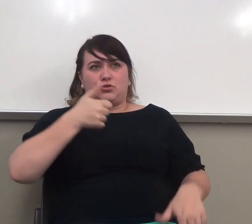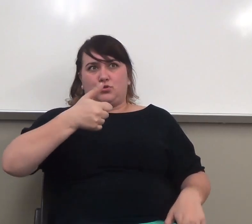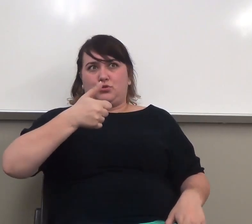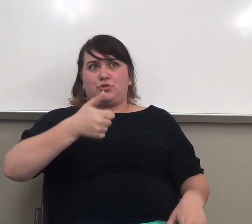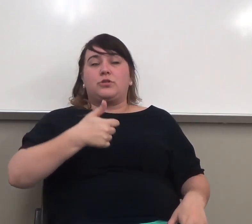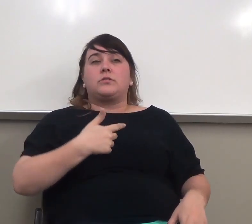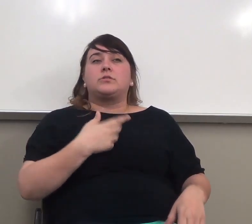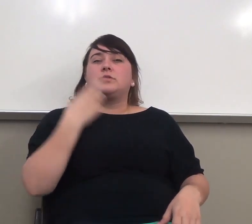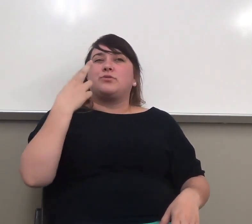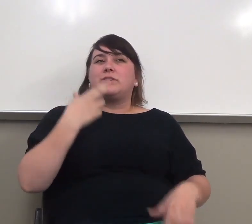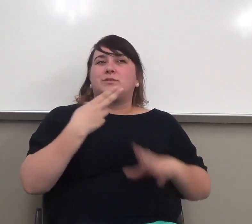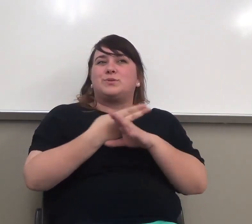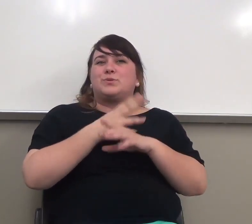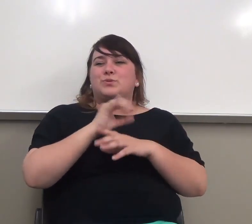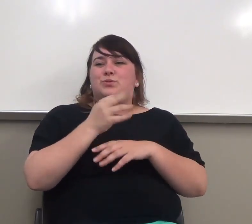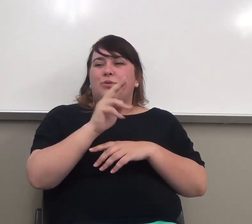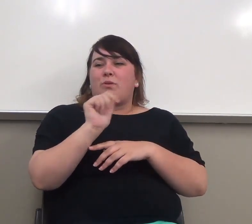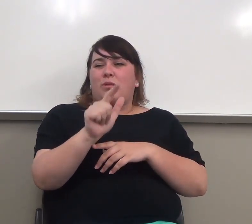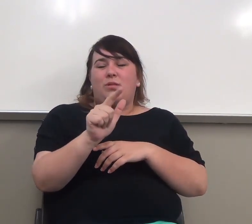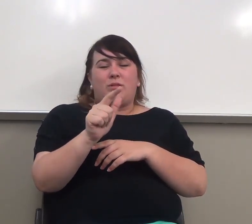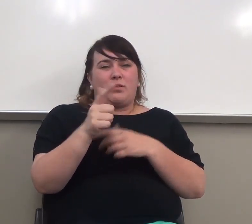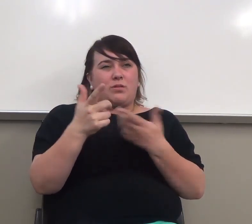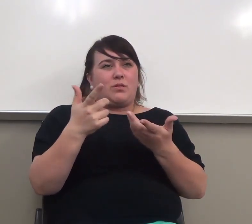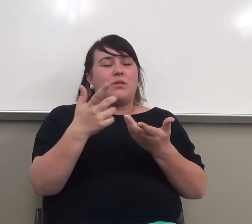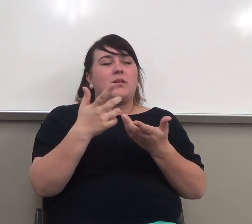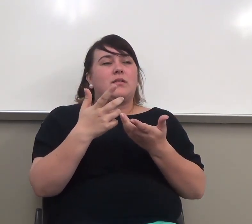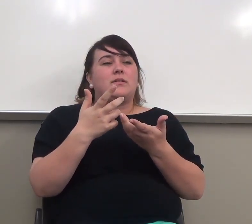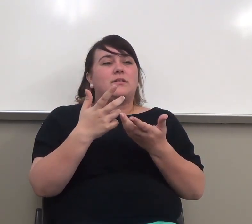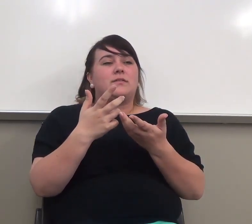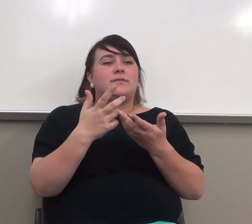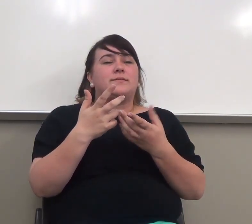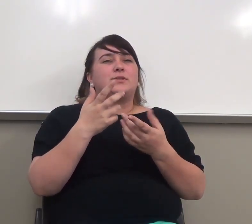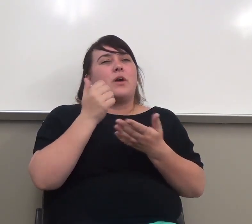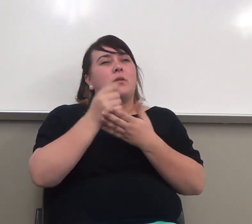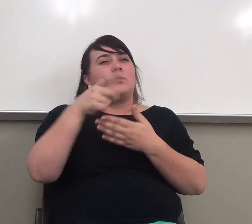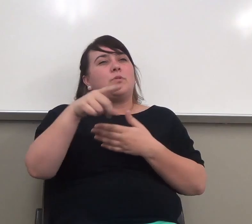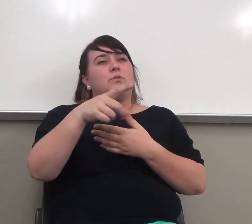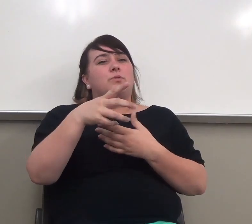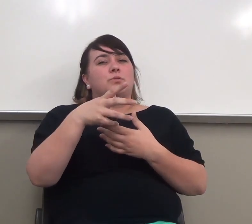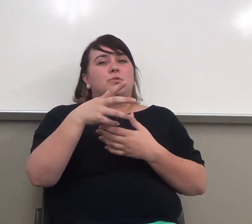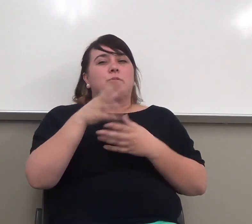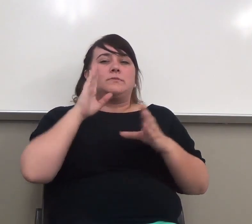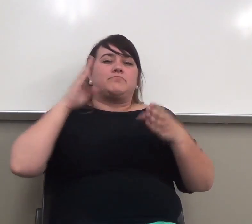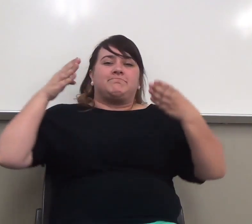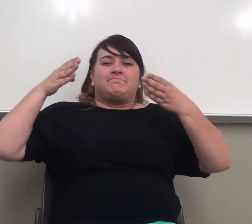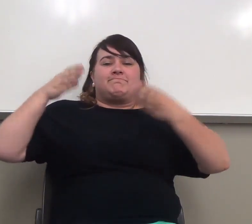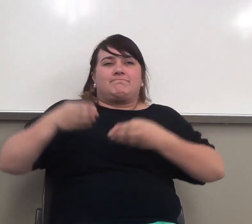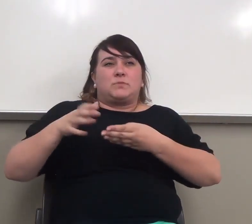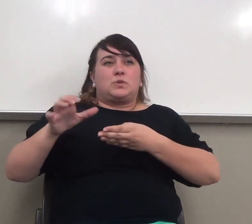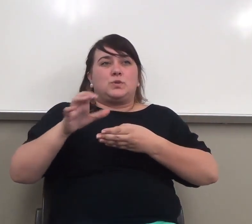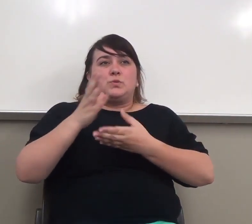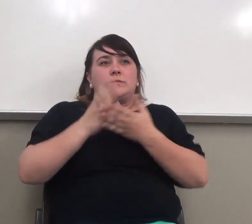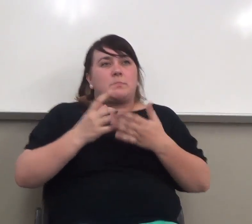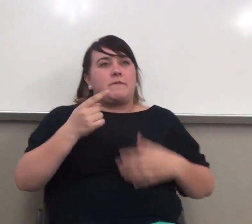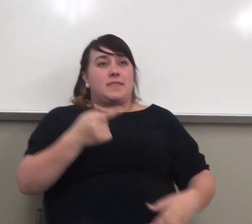I know you guys have done writing. This is what the journal is going to be. And I think Cynthia's answer was good